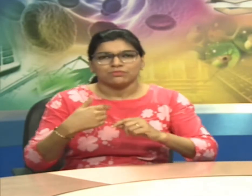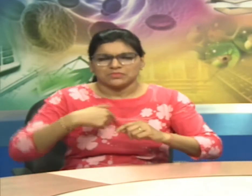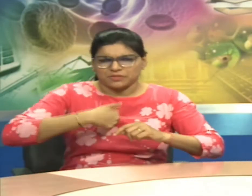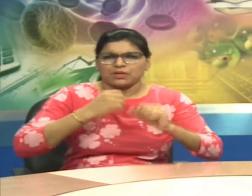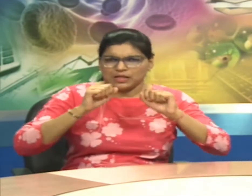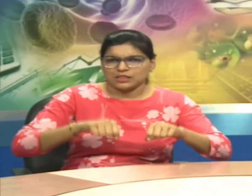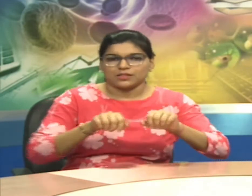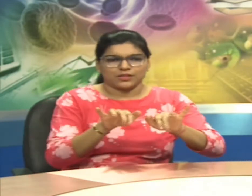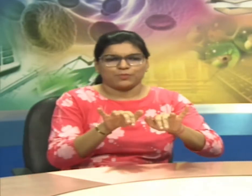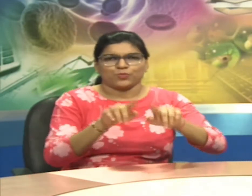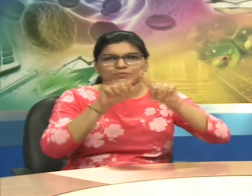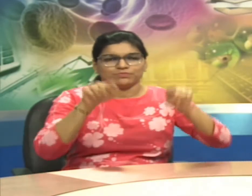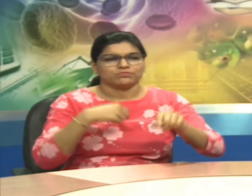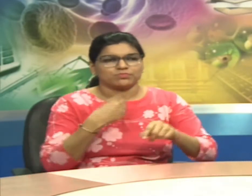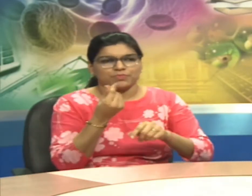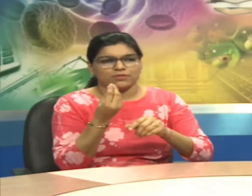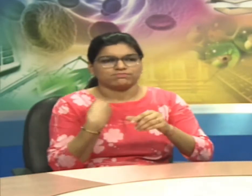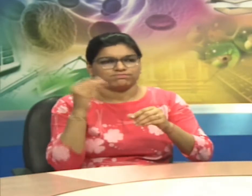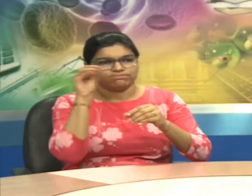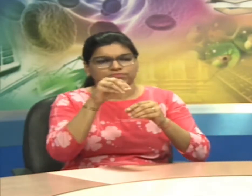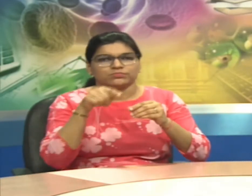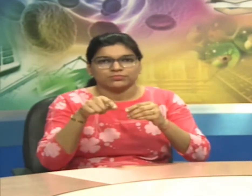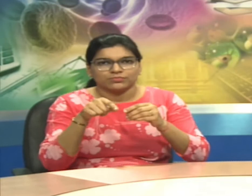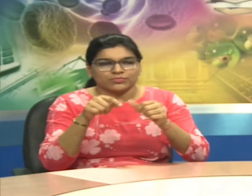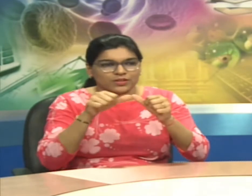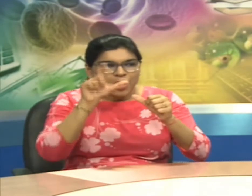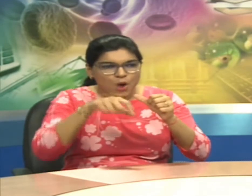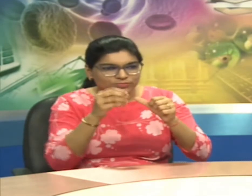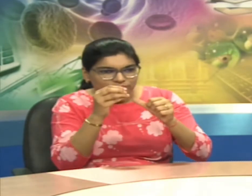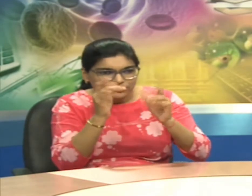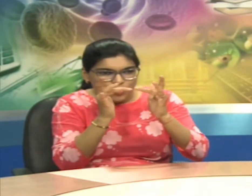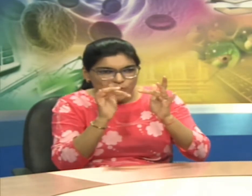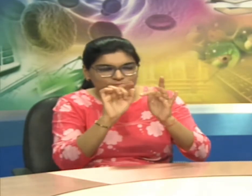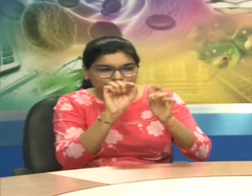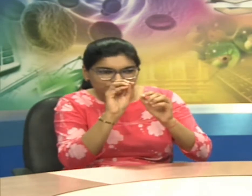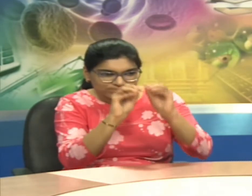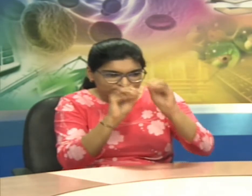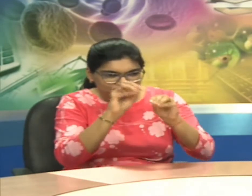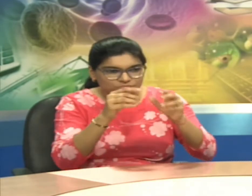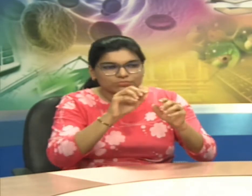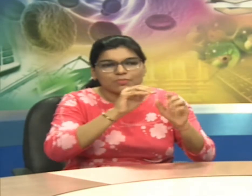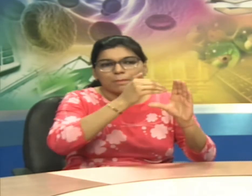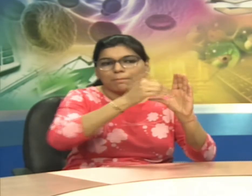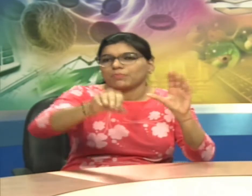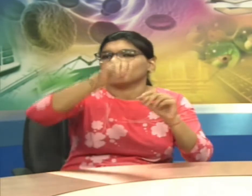come, we can easily access to banking services through internet.